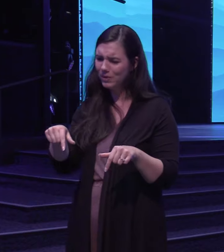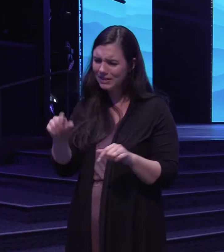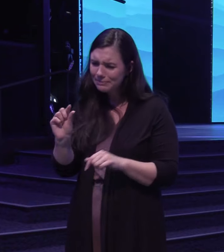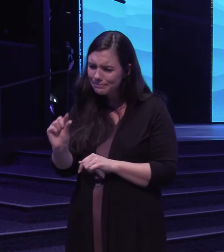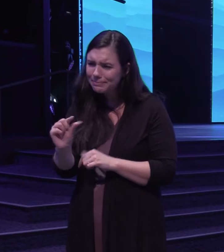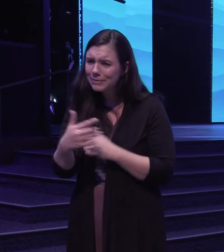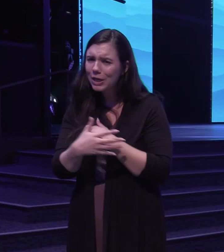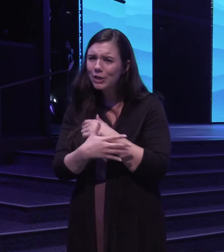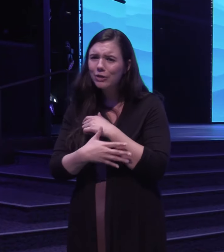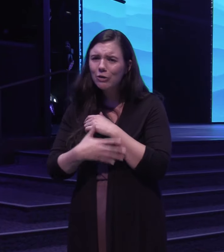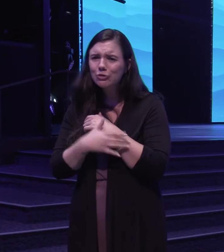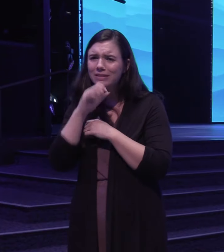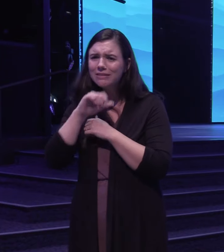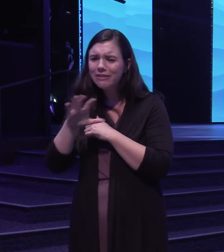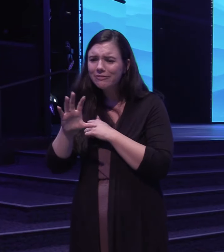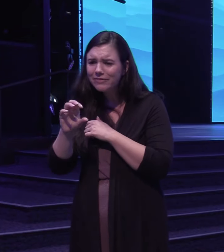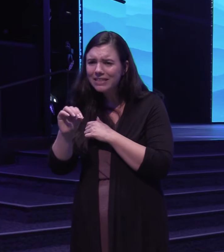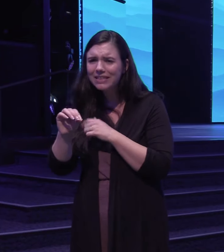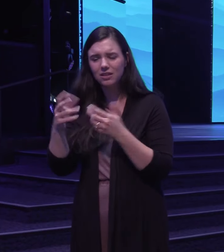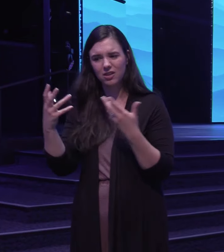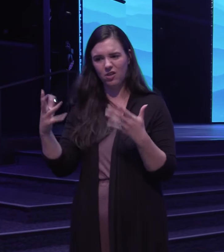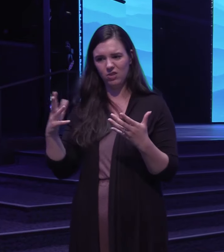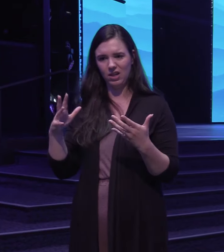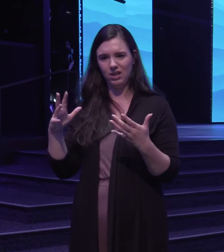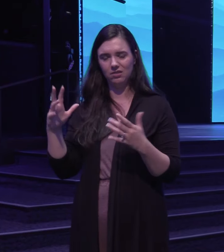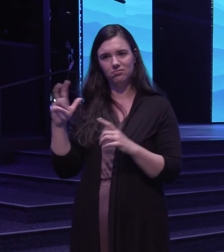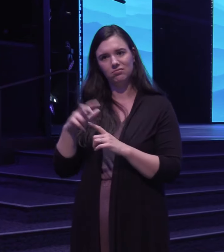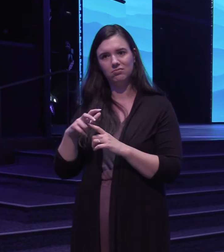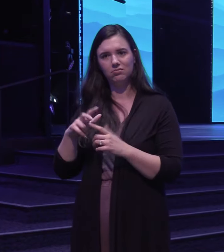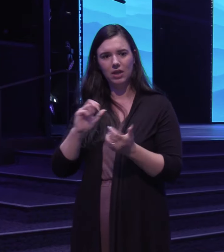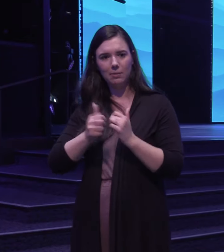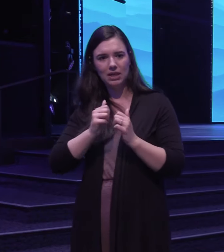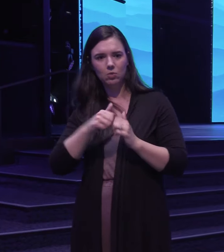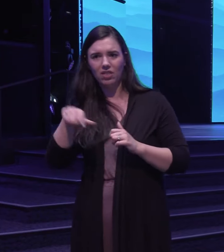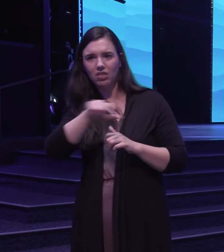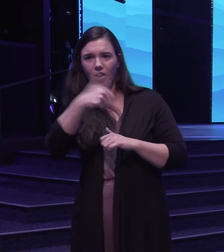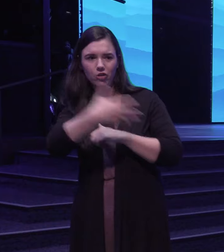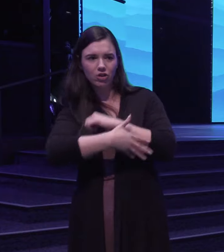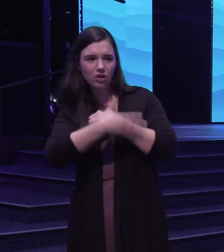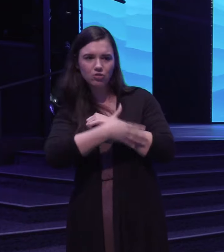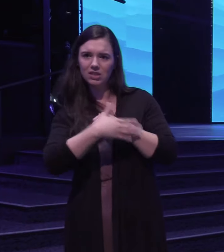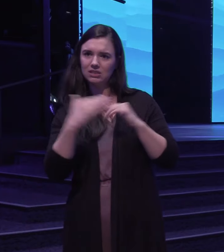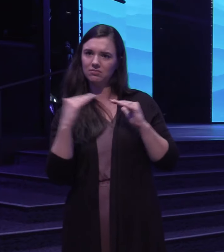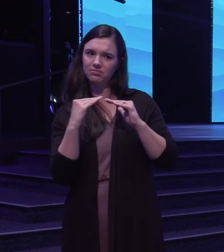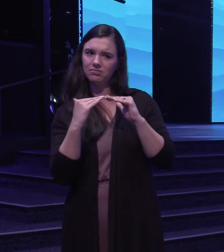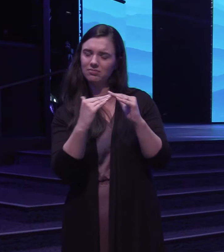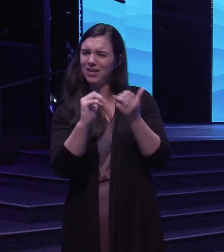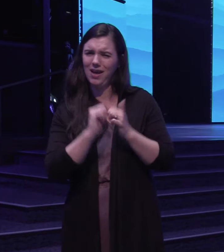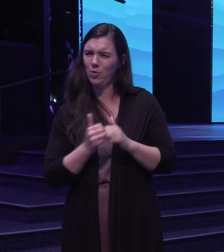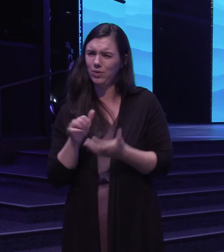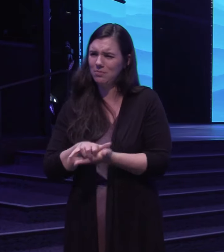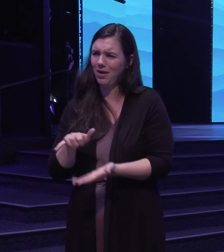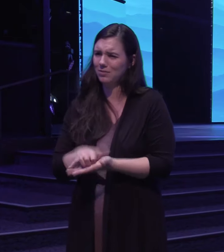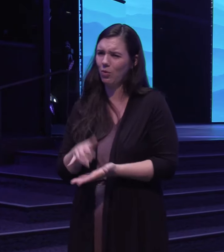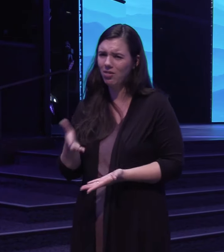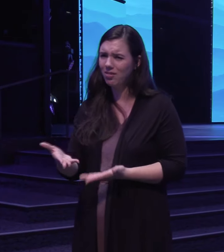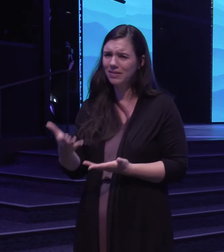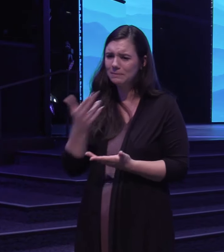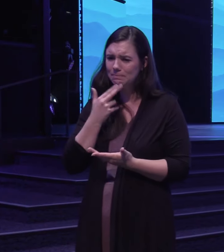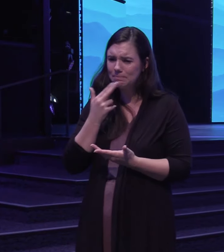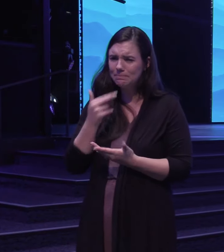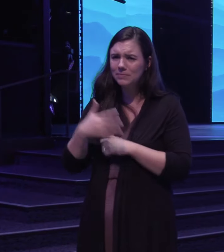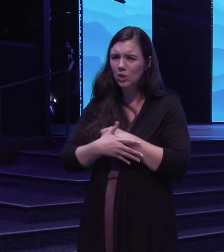nation, barely 50 years old, already be competing with them on virtually every level? That's impossible.